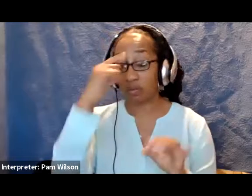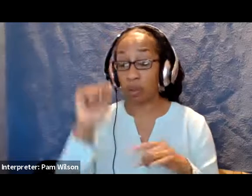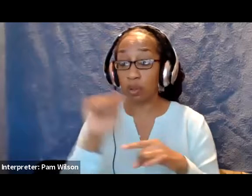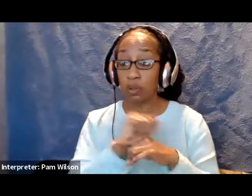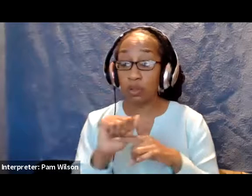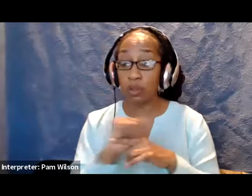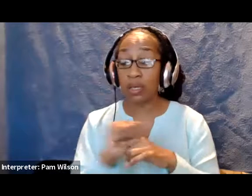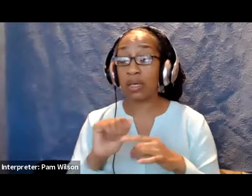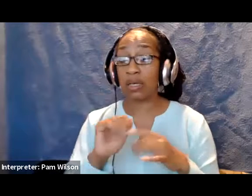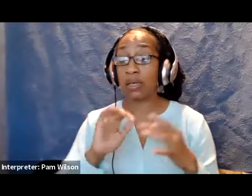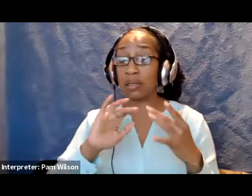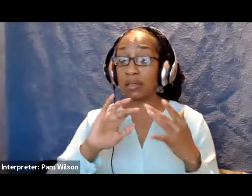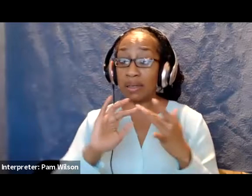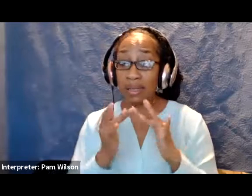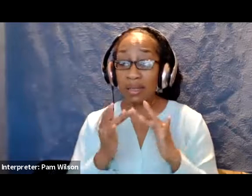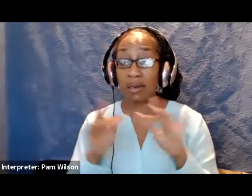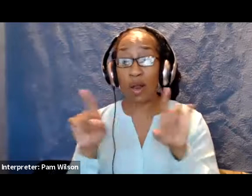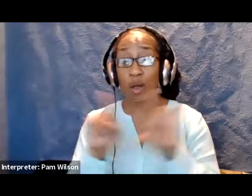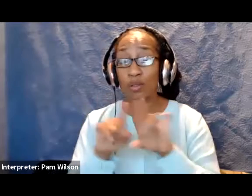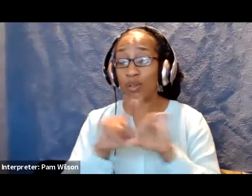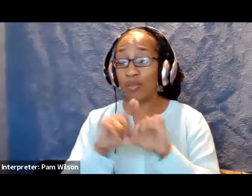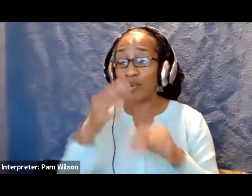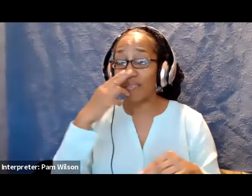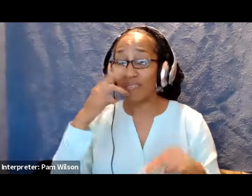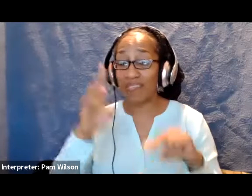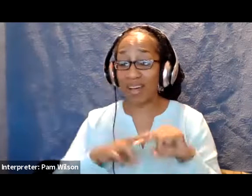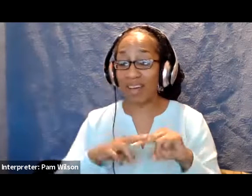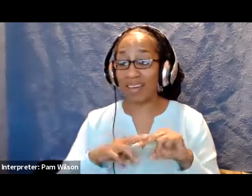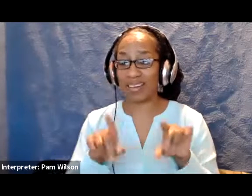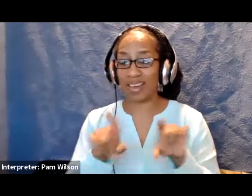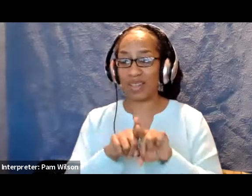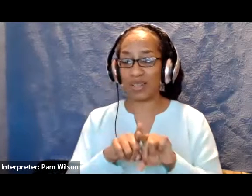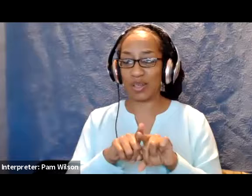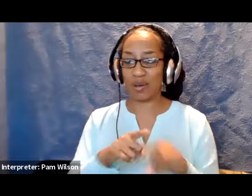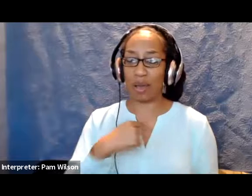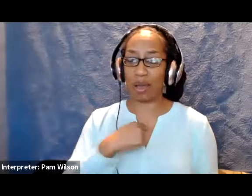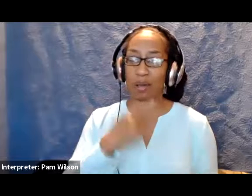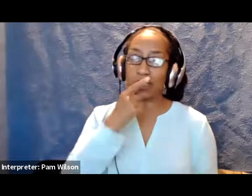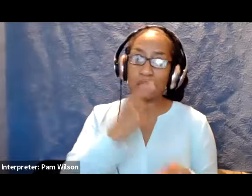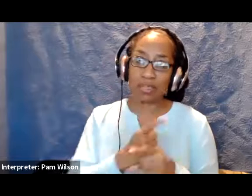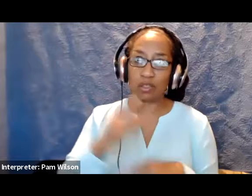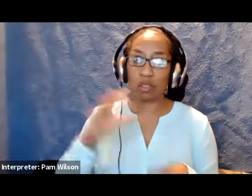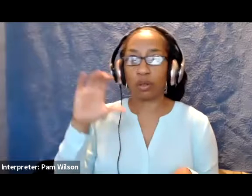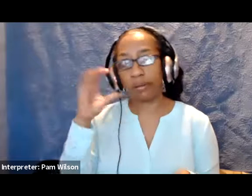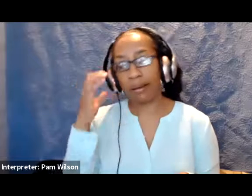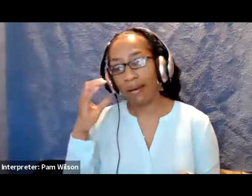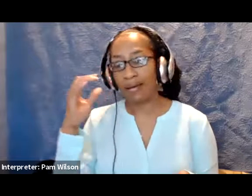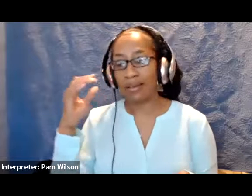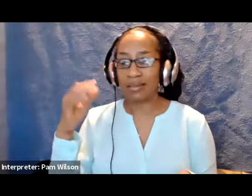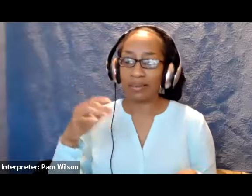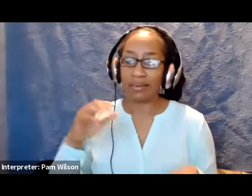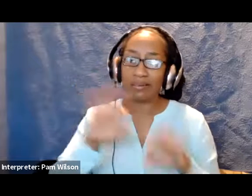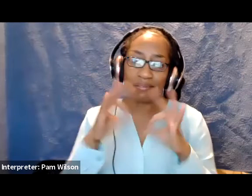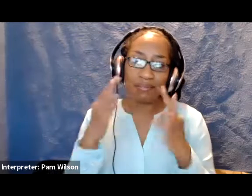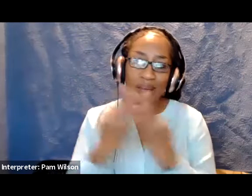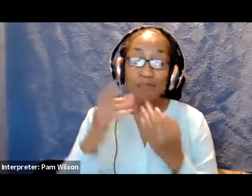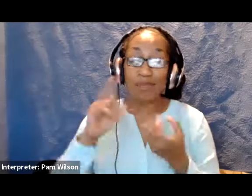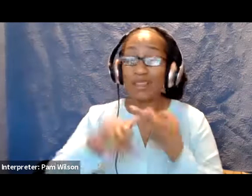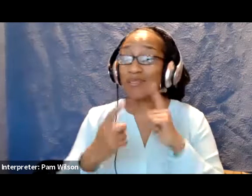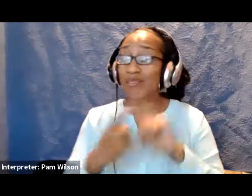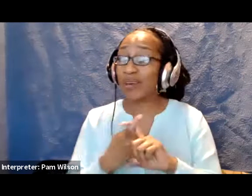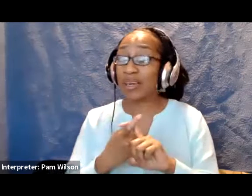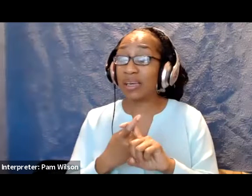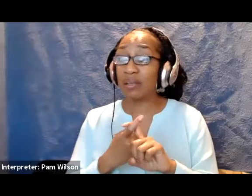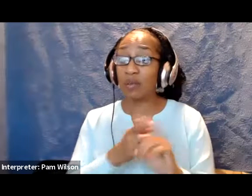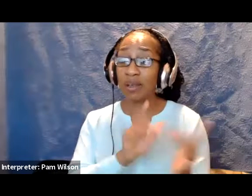fun. Also, as a sister, cousin, relative, friend, we're using webinars to stay in